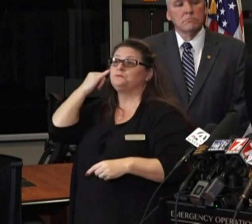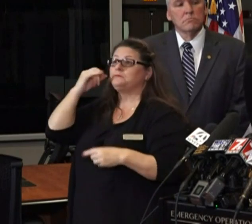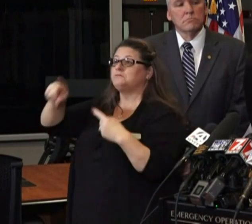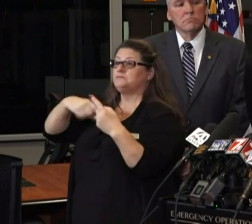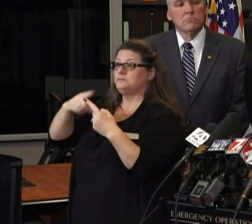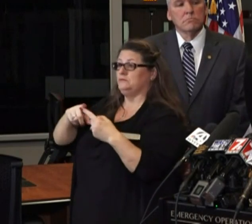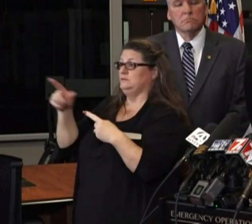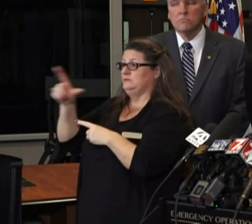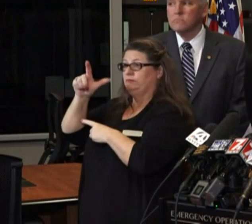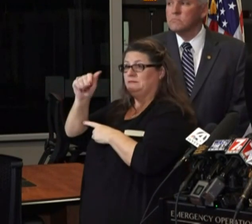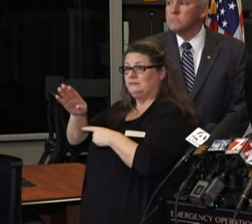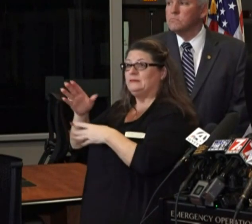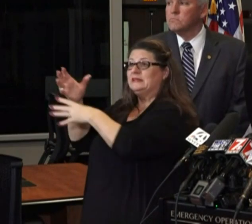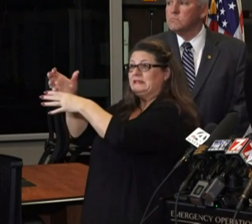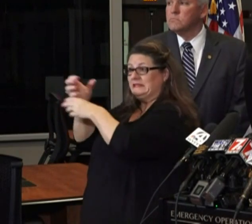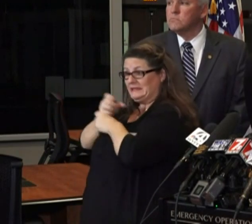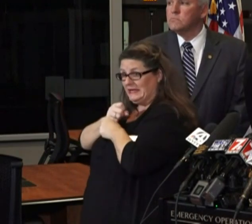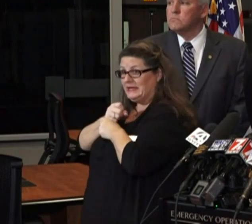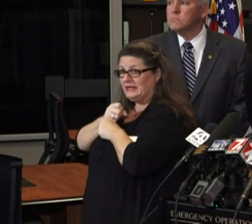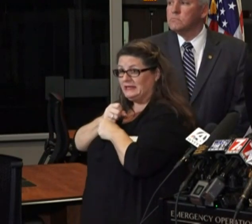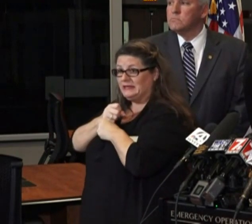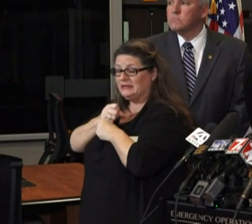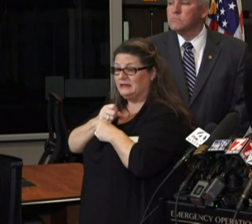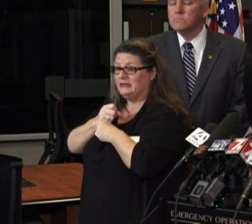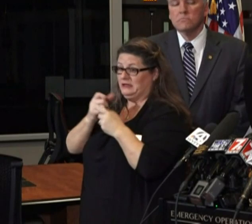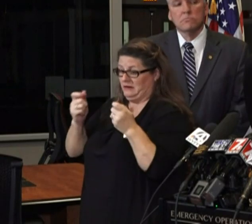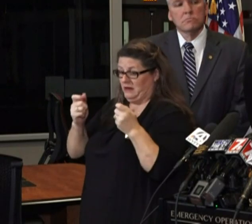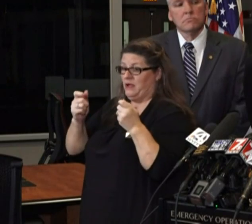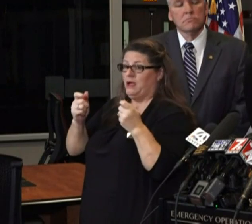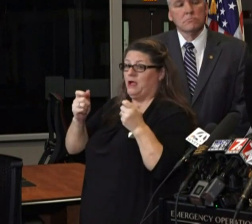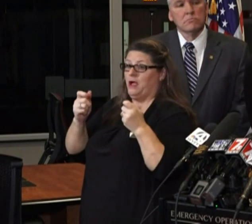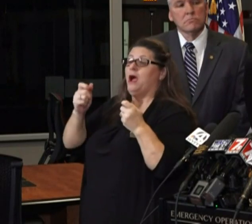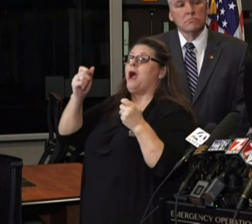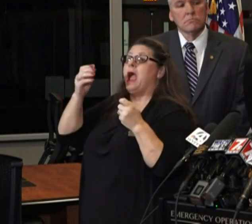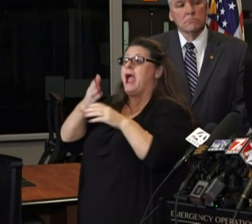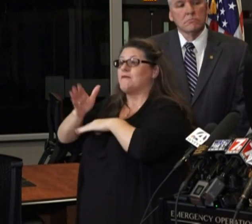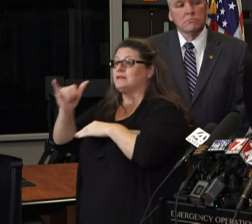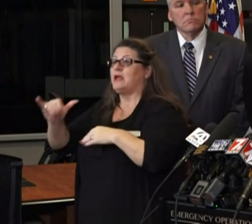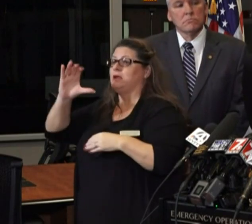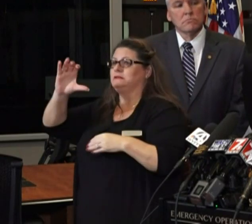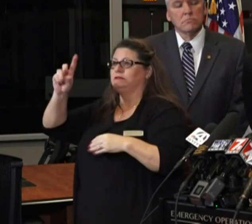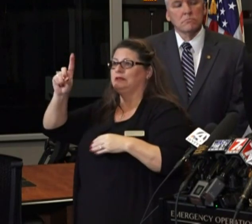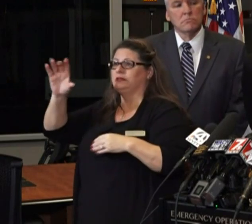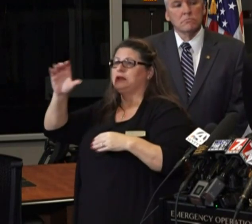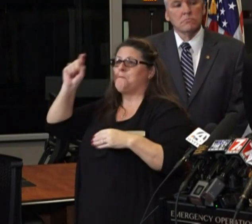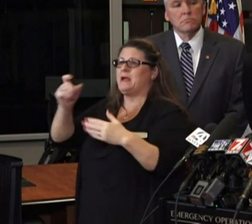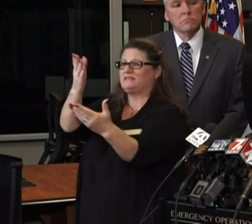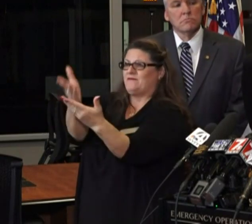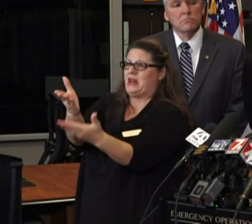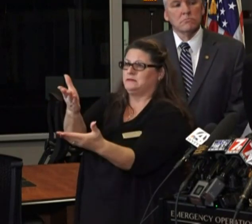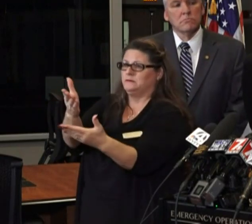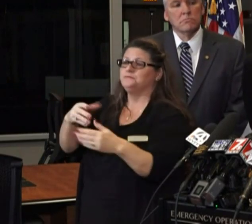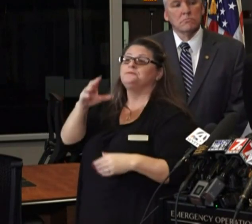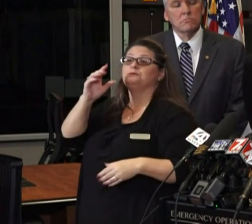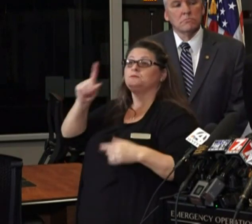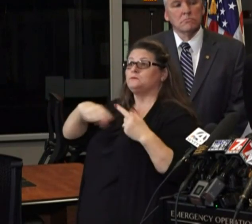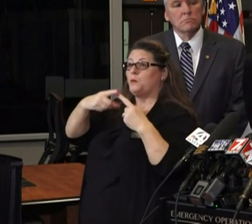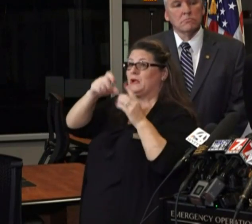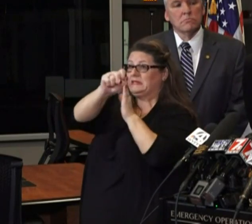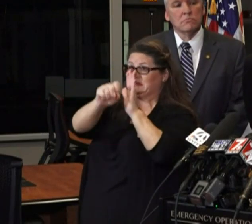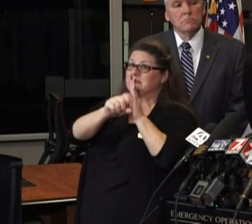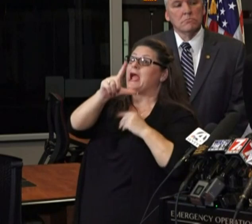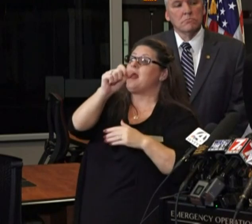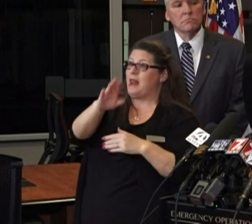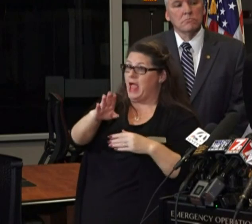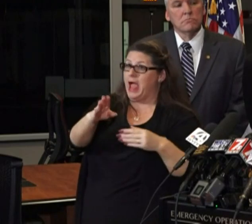the CDC has to validate those results. So what it means is that when the state lab runs a test, we call that, and